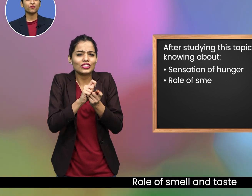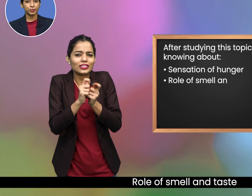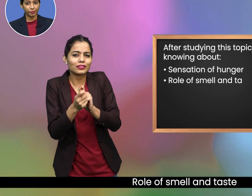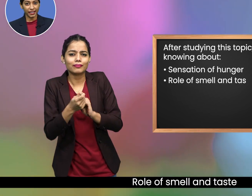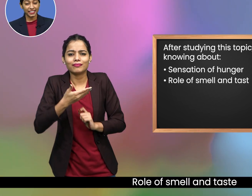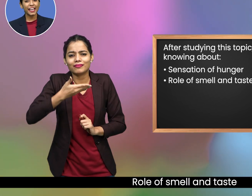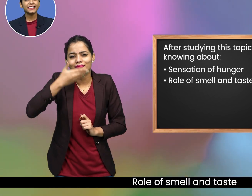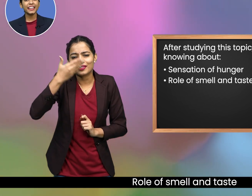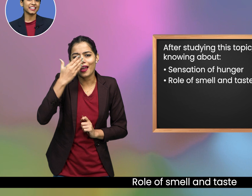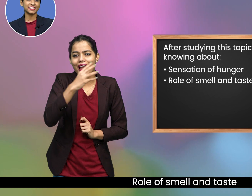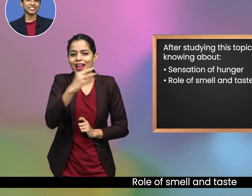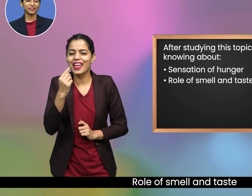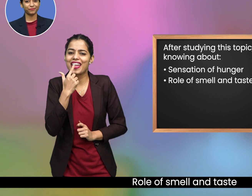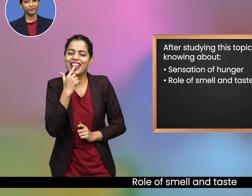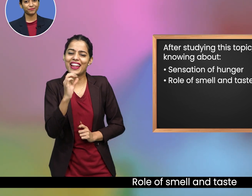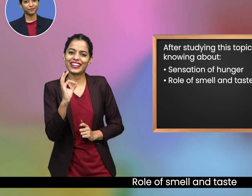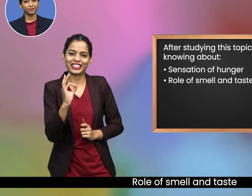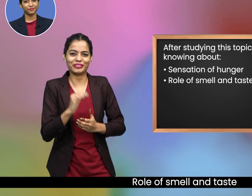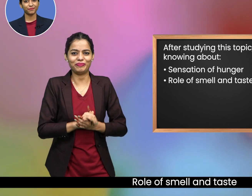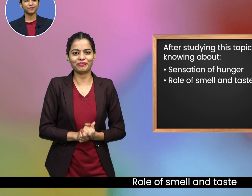role of smell and taste,